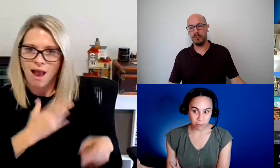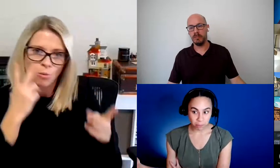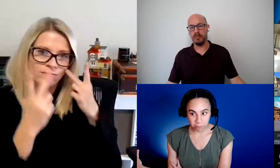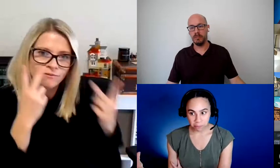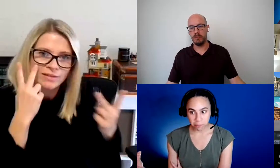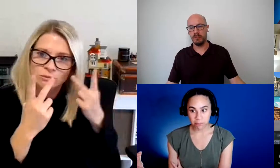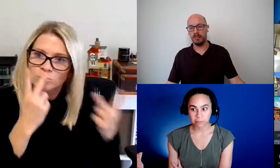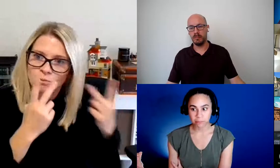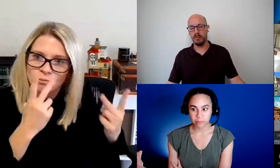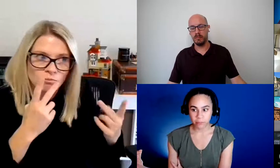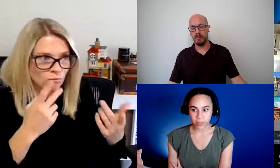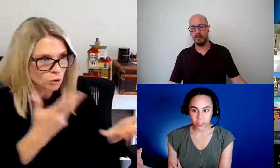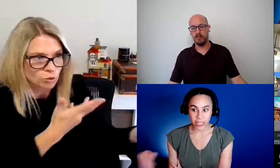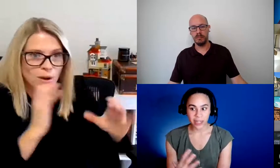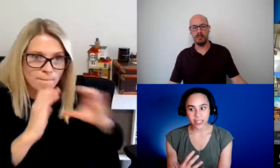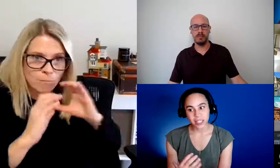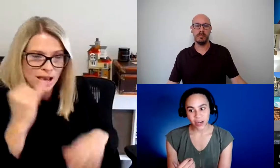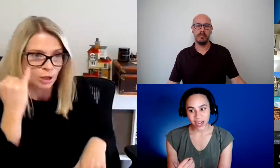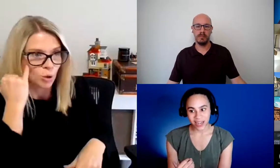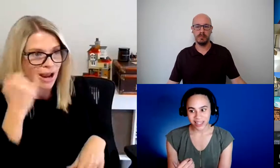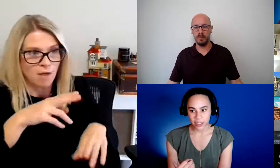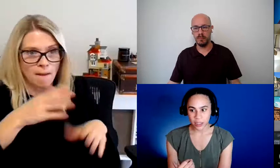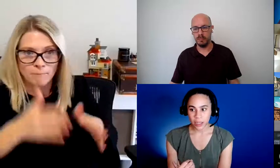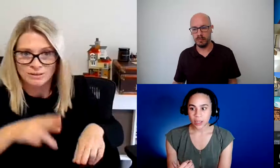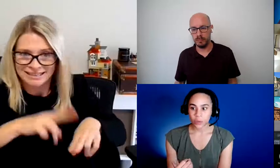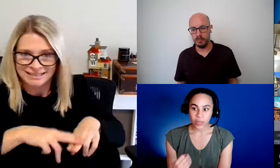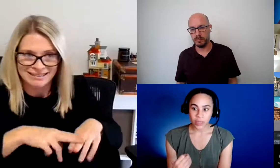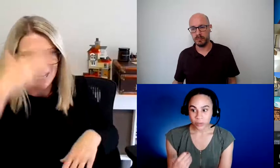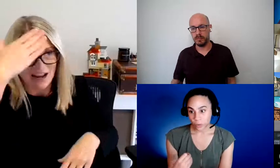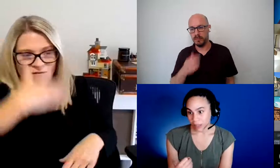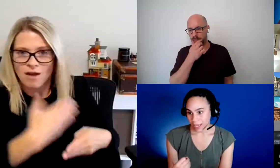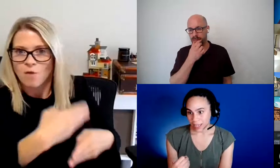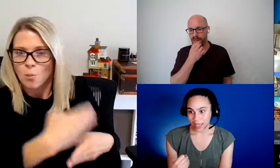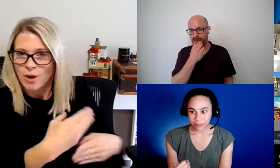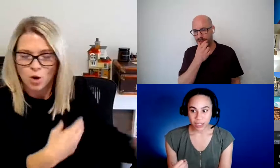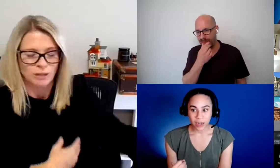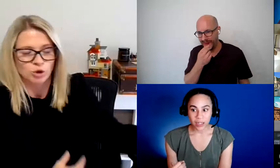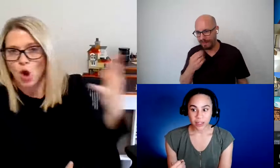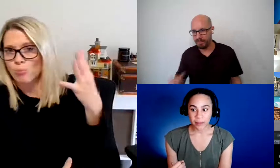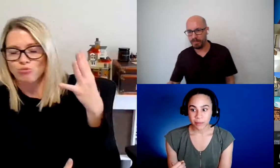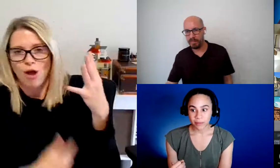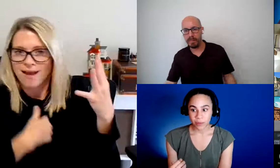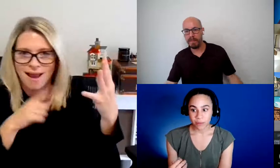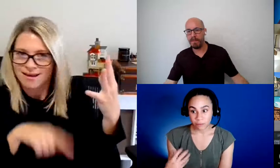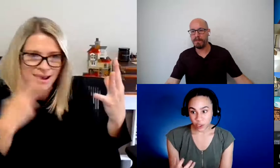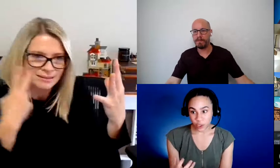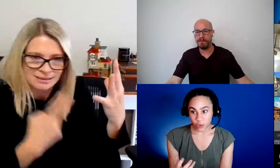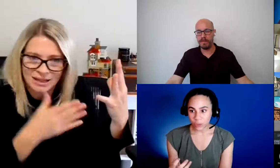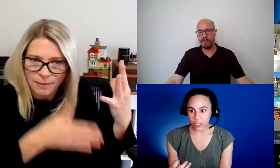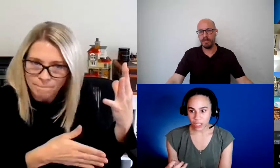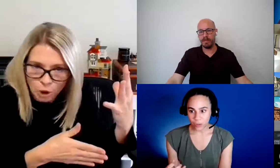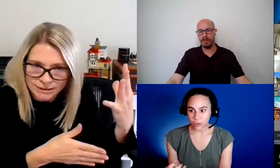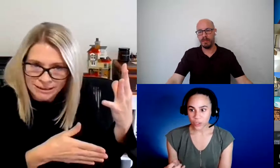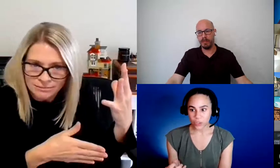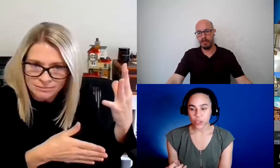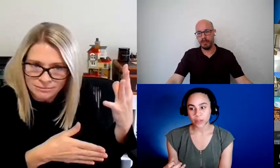glaring into their eyes. We rely heavily on visual cues. So,